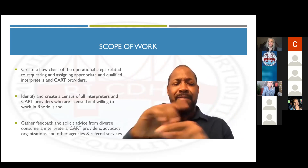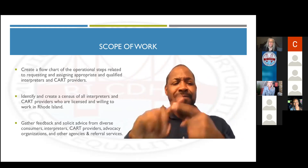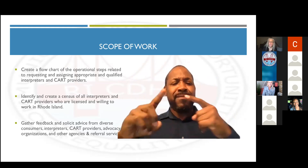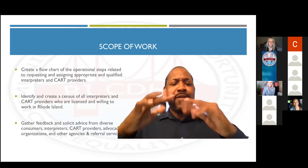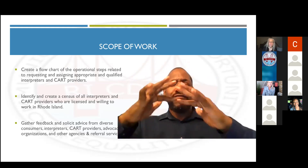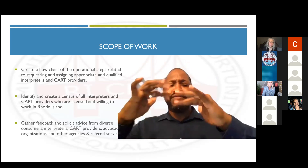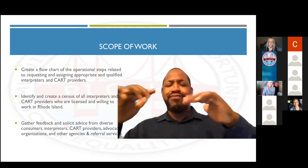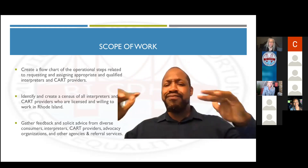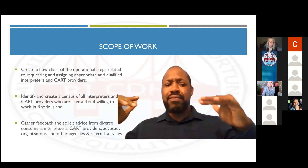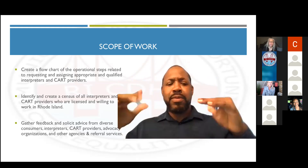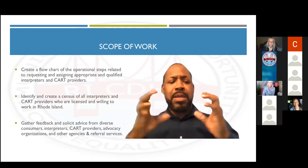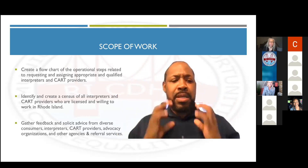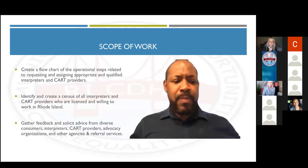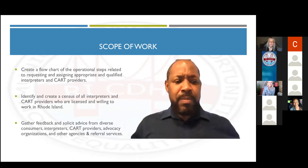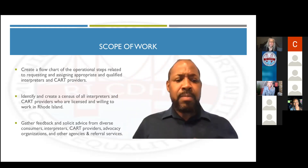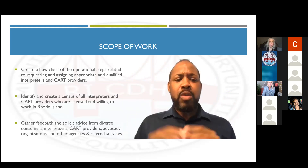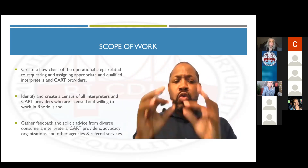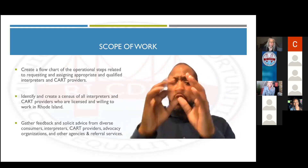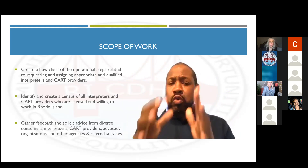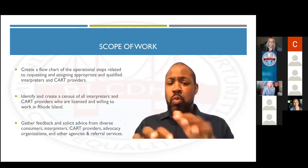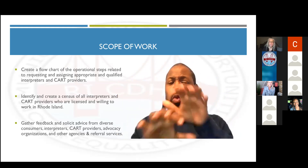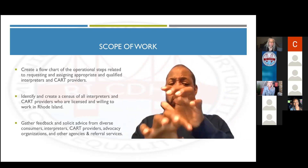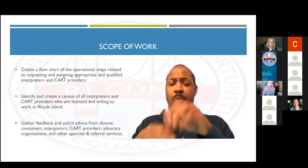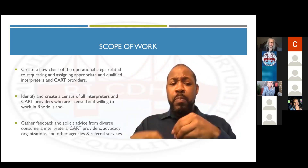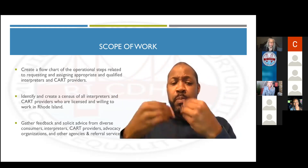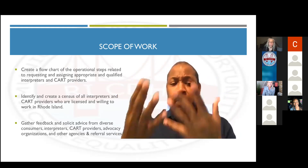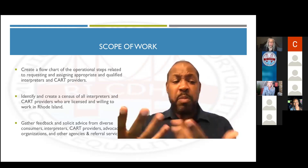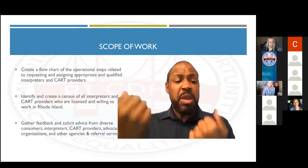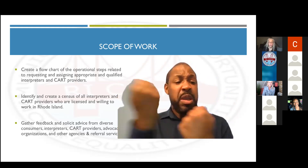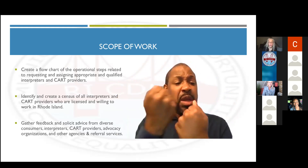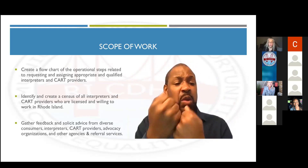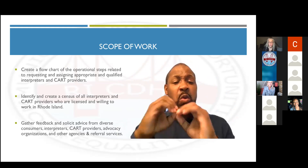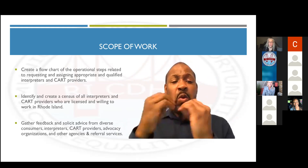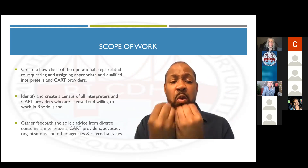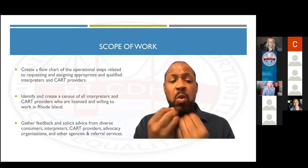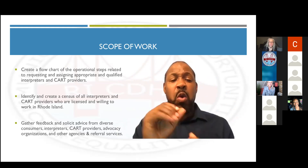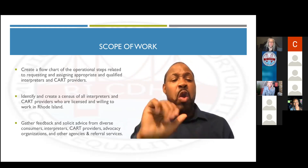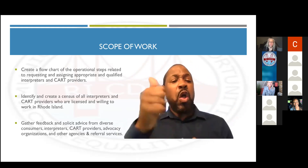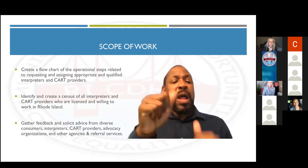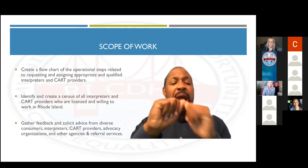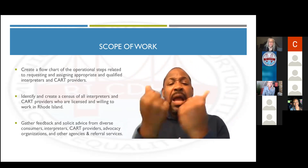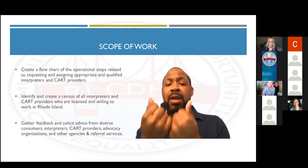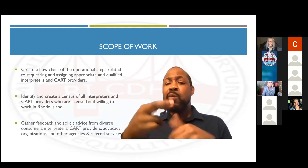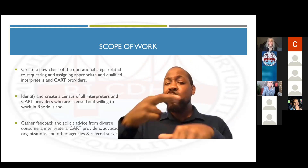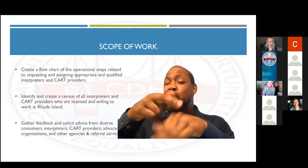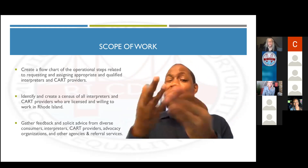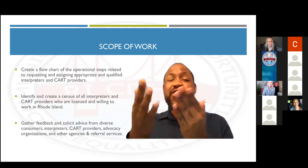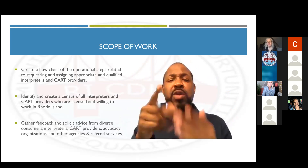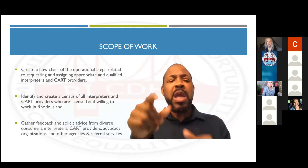solicit advice from diverse consumers, interpreters, CART providers, advocacy organizations, and other agencies